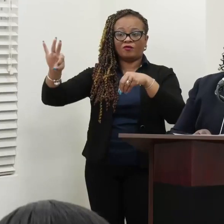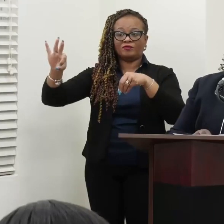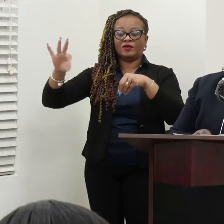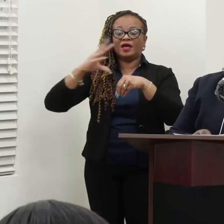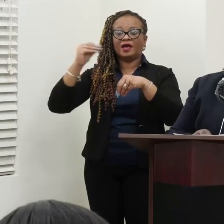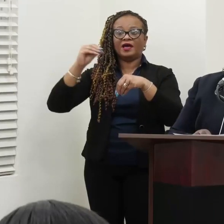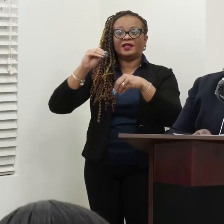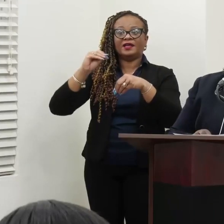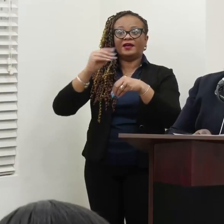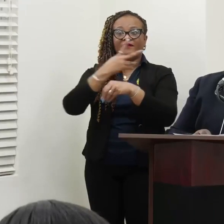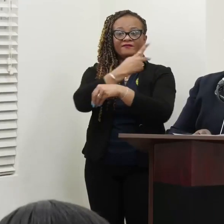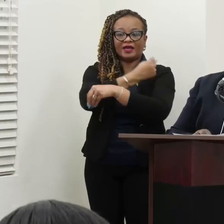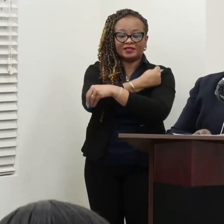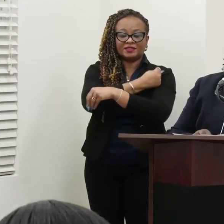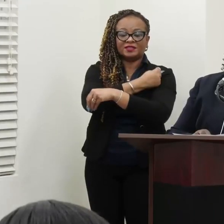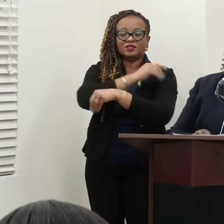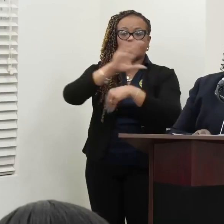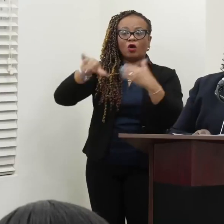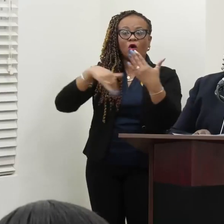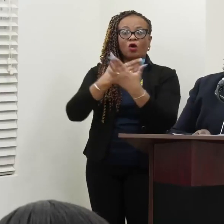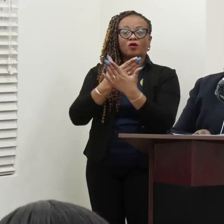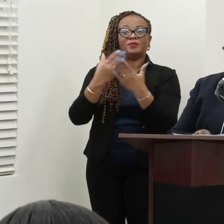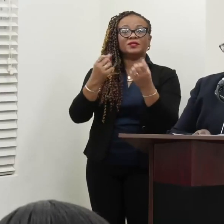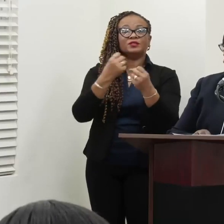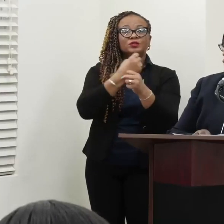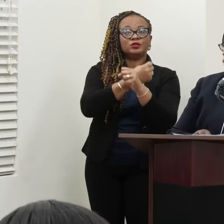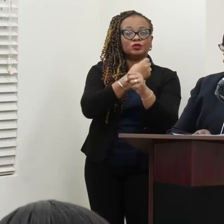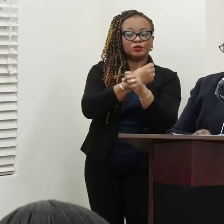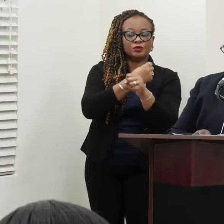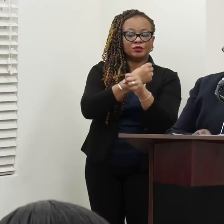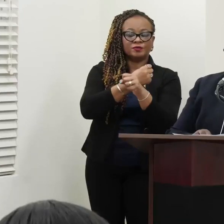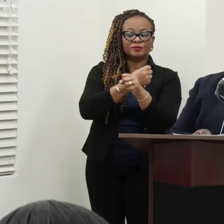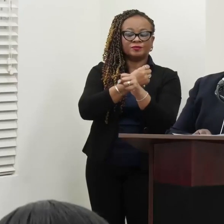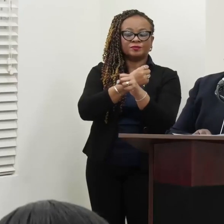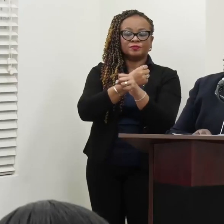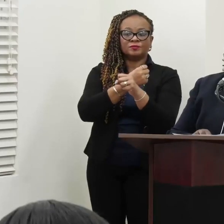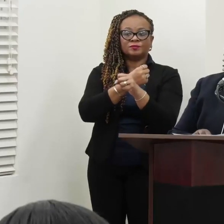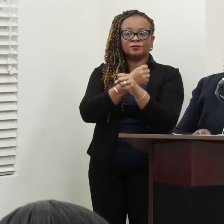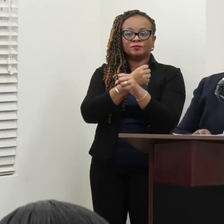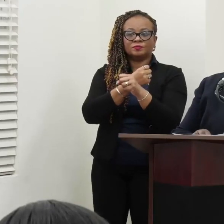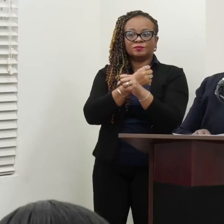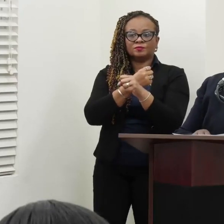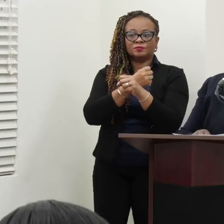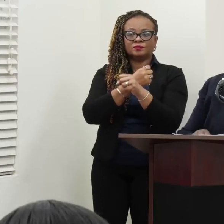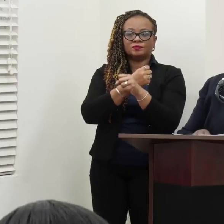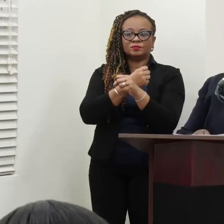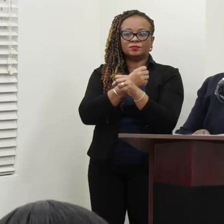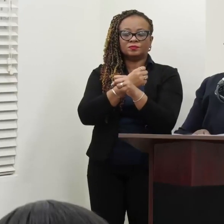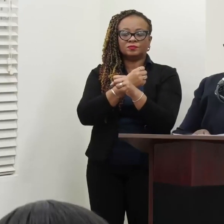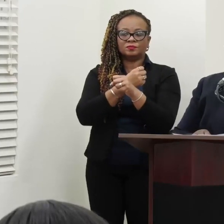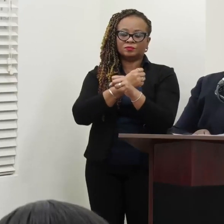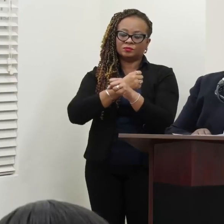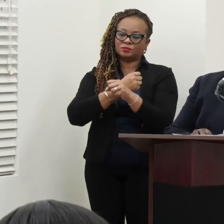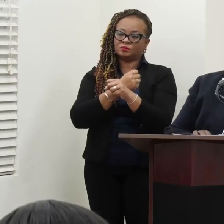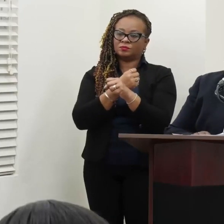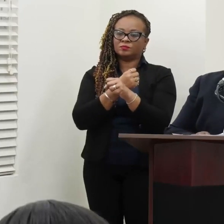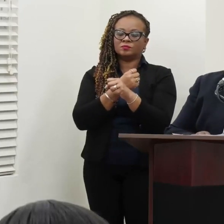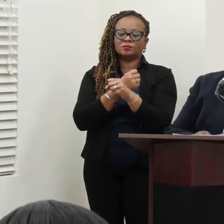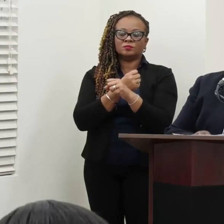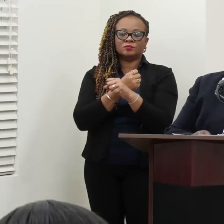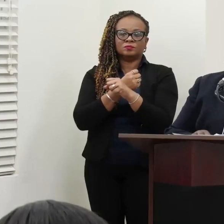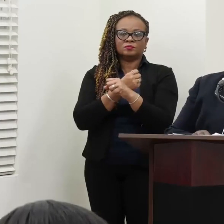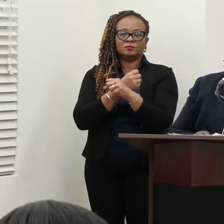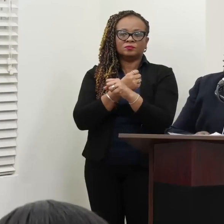vaccines and medications have also been secured. You get a secure vaccine, medication, you get telephone, you get generator,